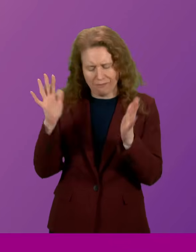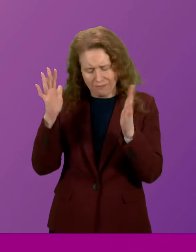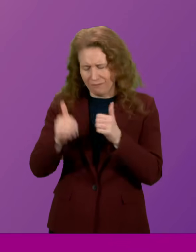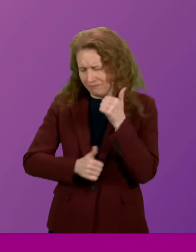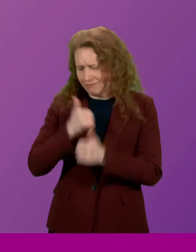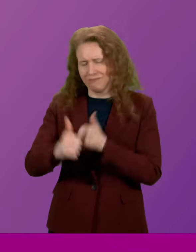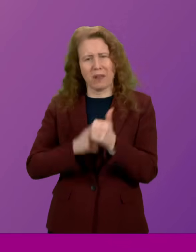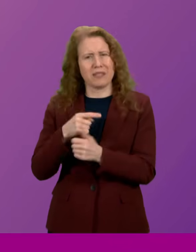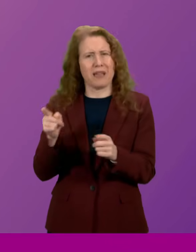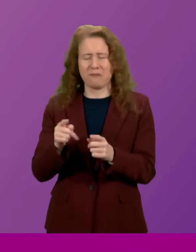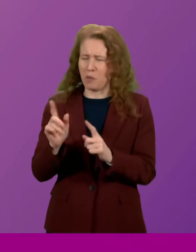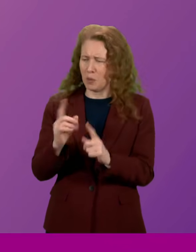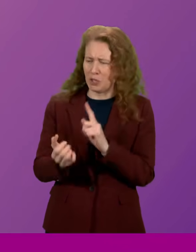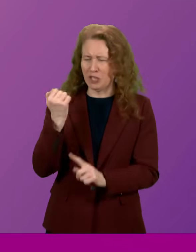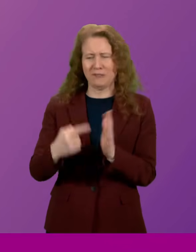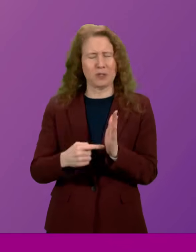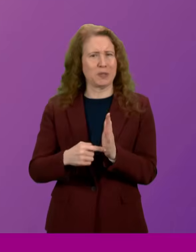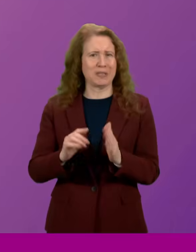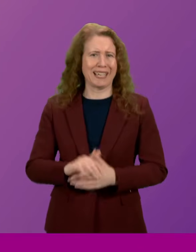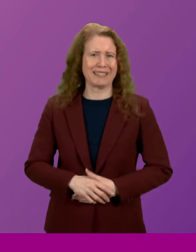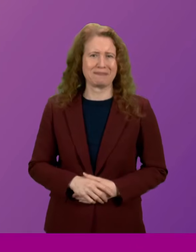tribute to them for what they achieved on Tuesday.